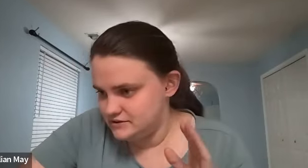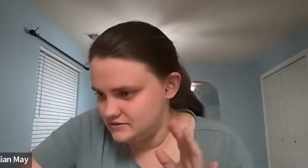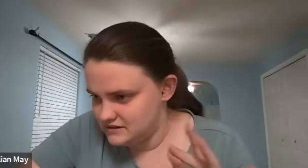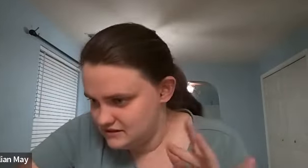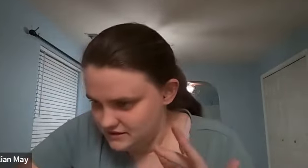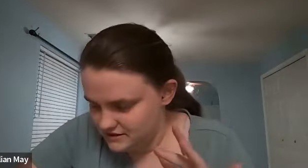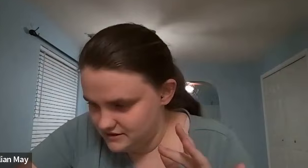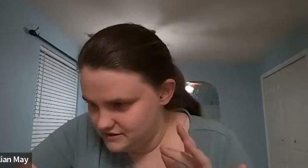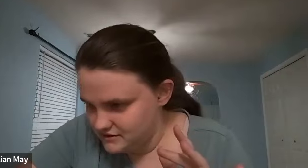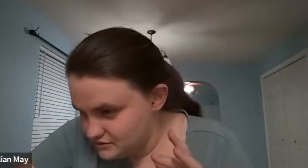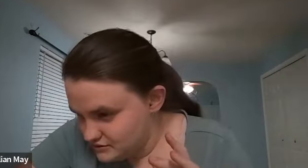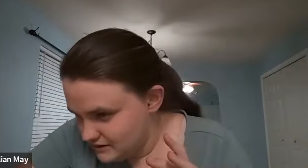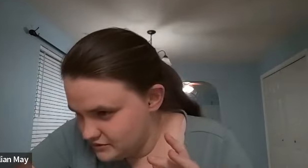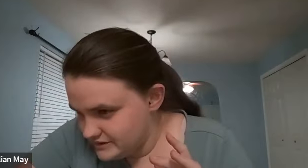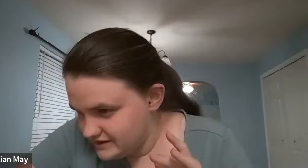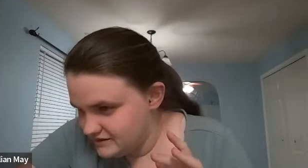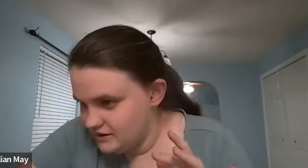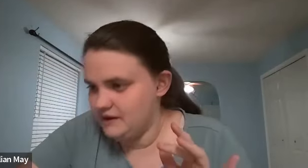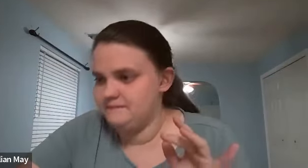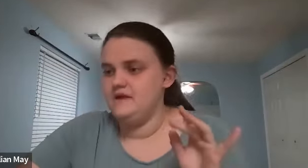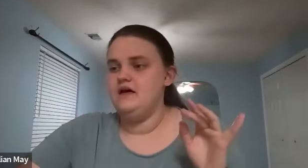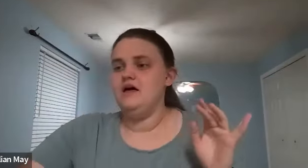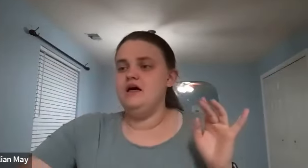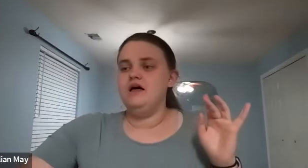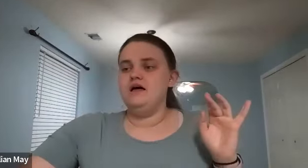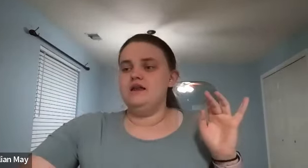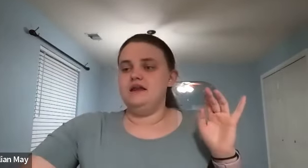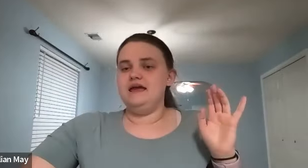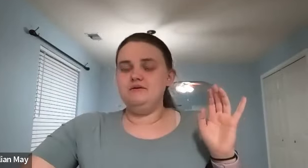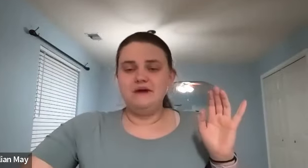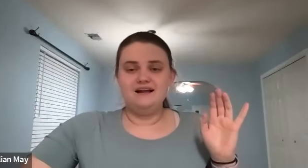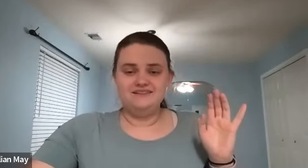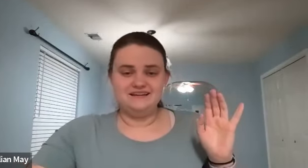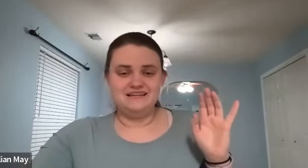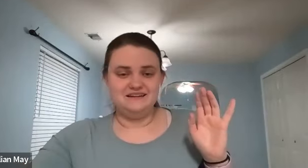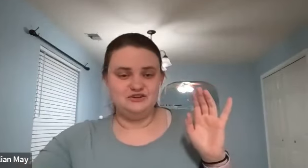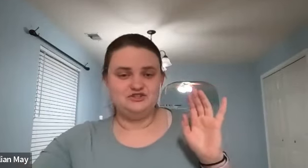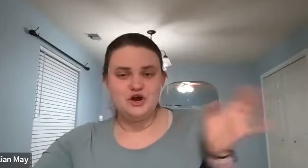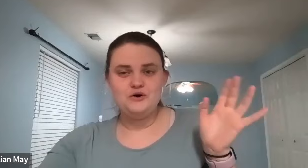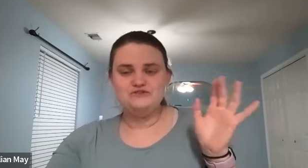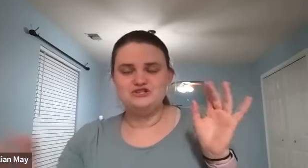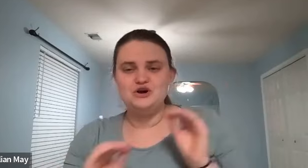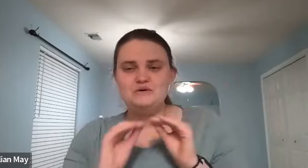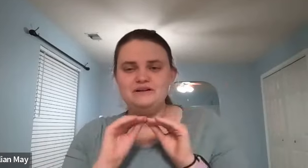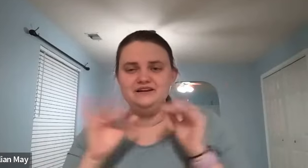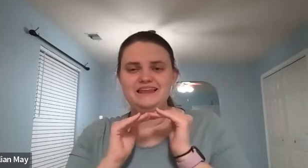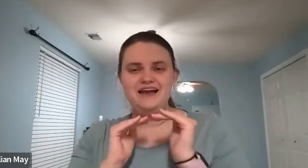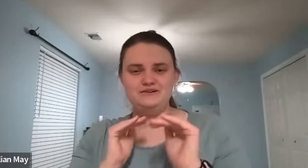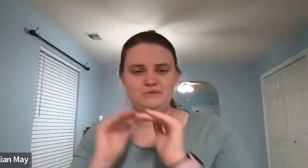go. Where are we? Okay. Now we're back. Like I said, there's no clear line of where